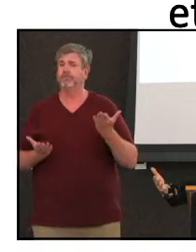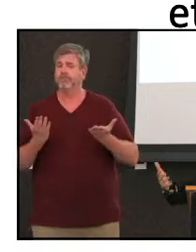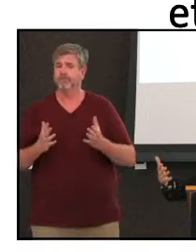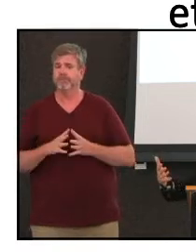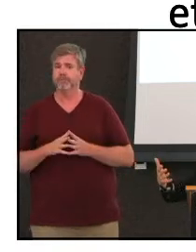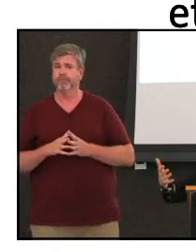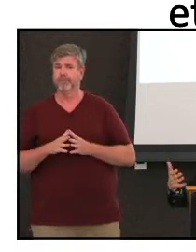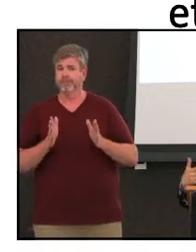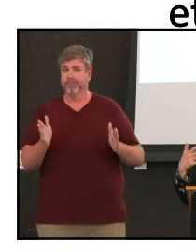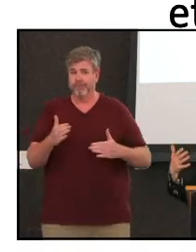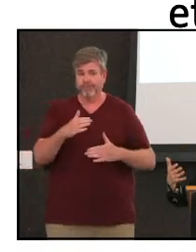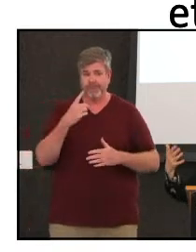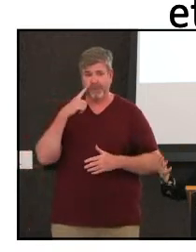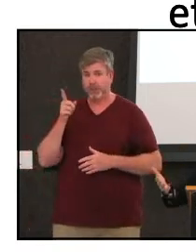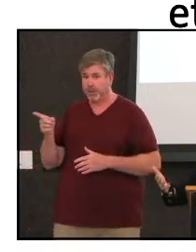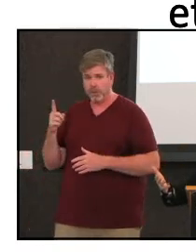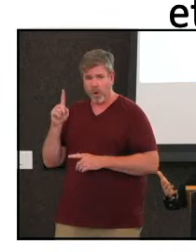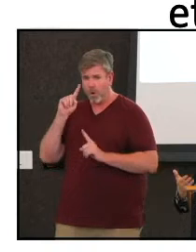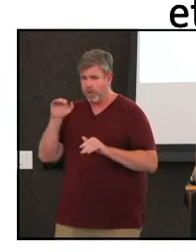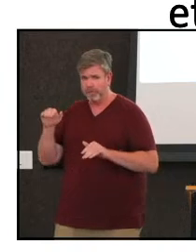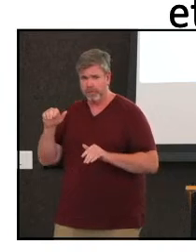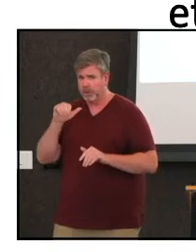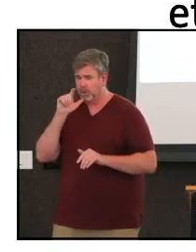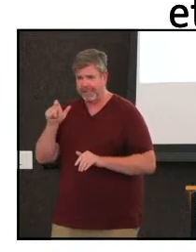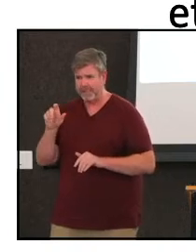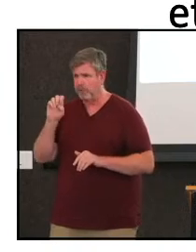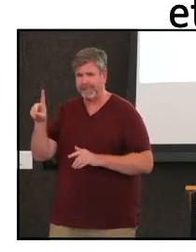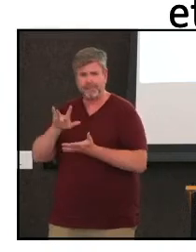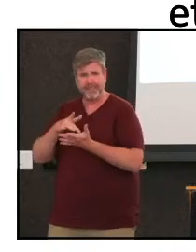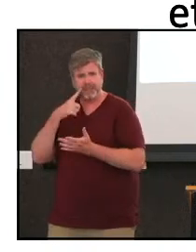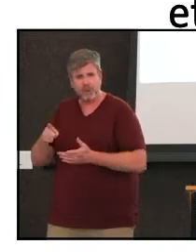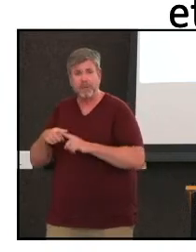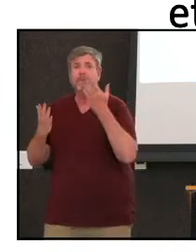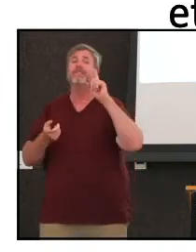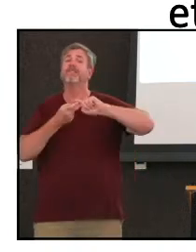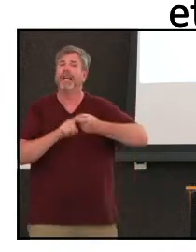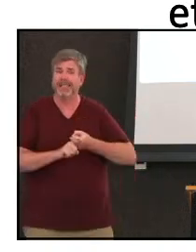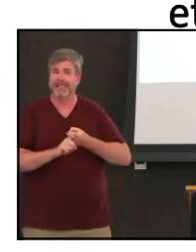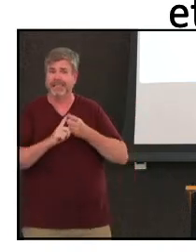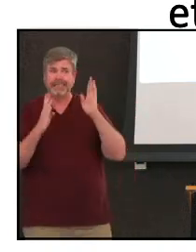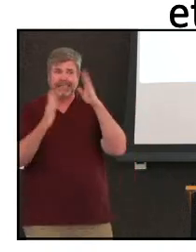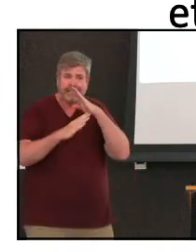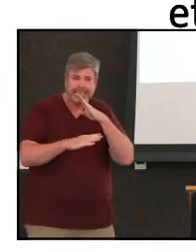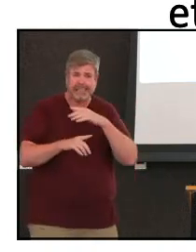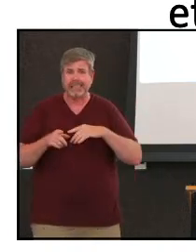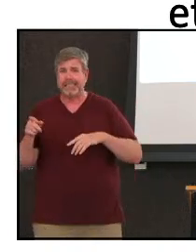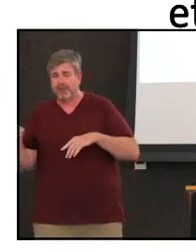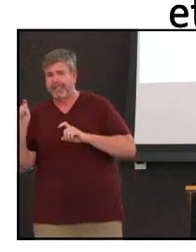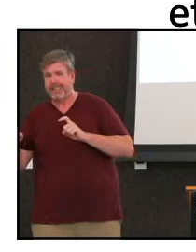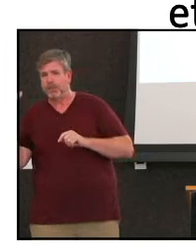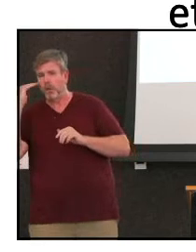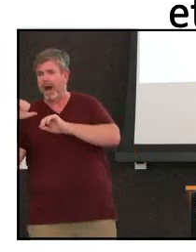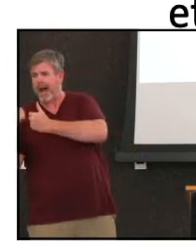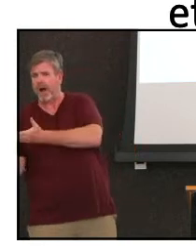your friends have occasionally used pills, and I want you to know where this is. I want to know where this is. We should have this at home in case something happens, and we should